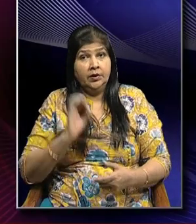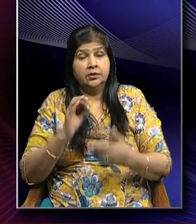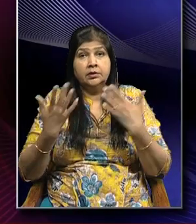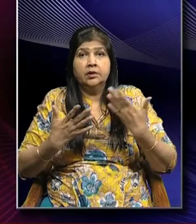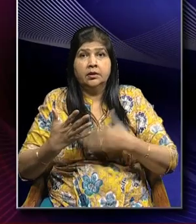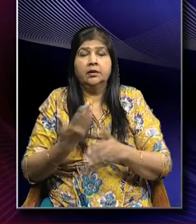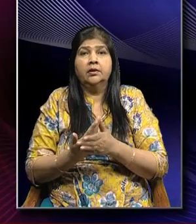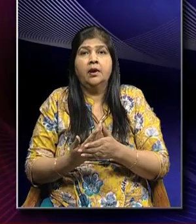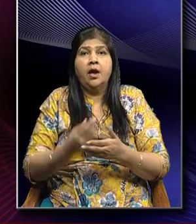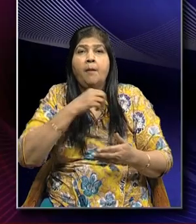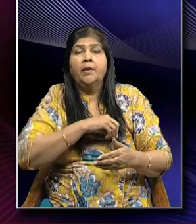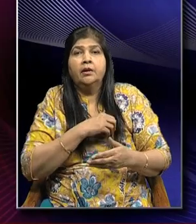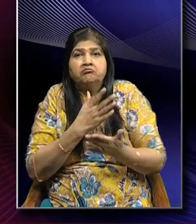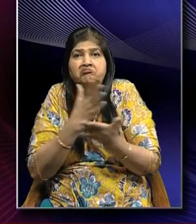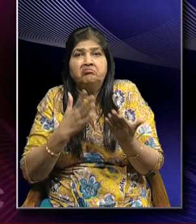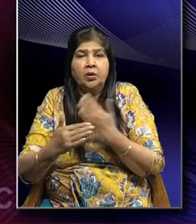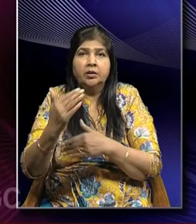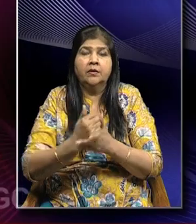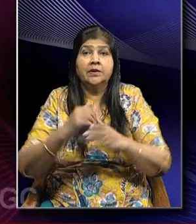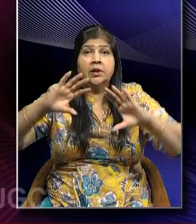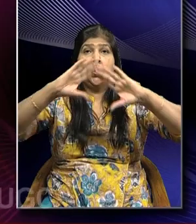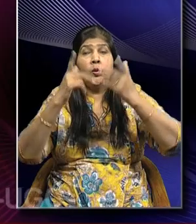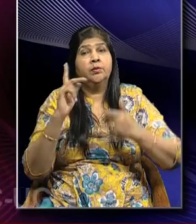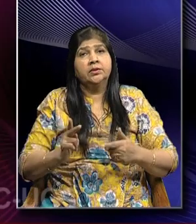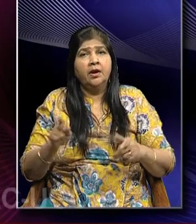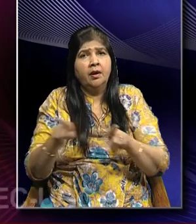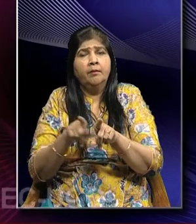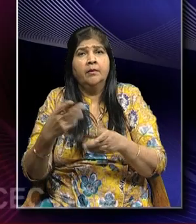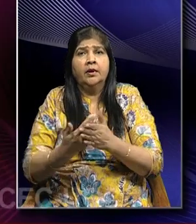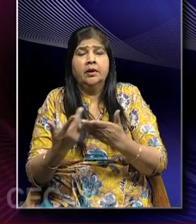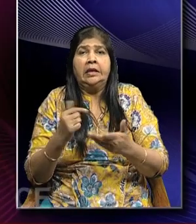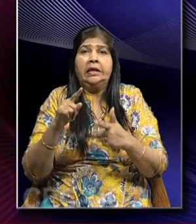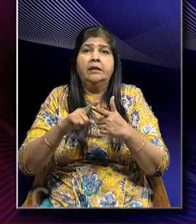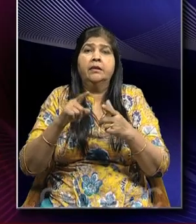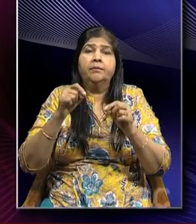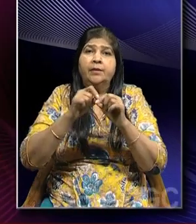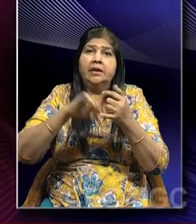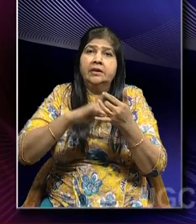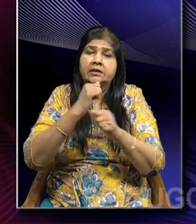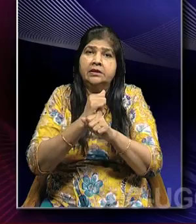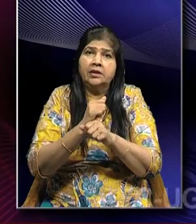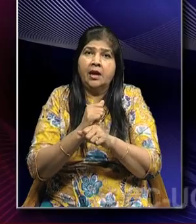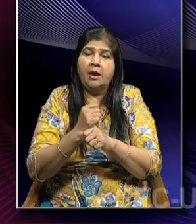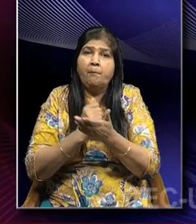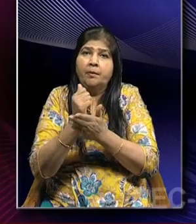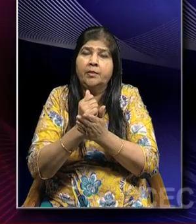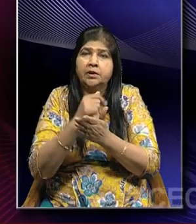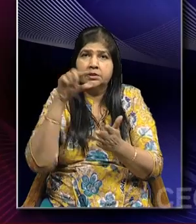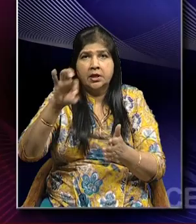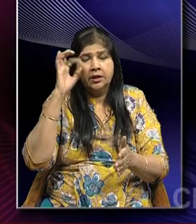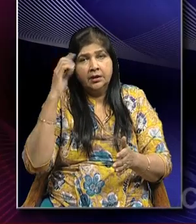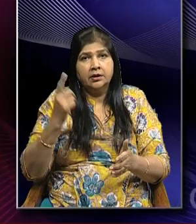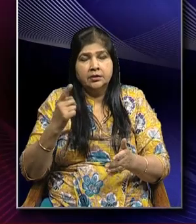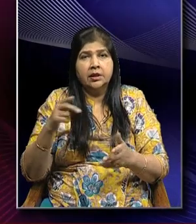that benefits are immense. That is why globally also these ESG practices are being recognized and they are being